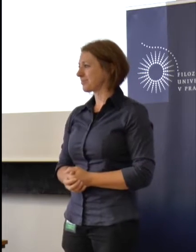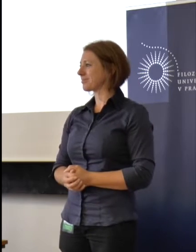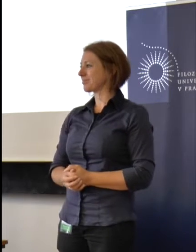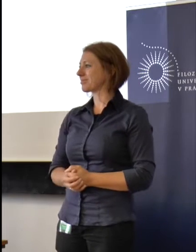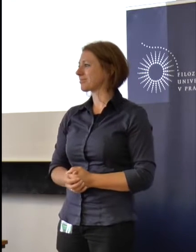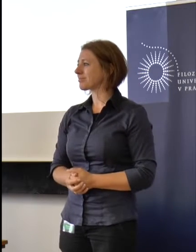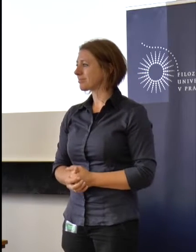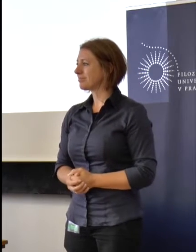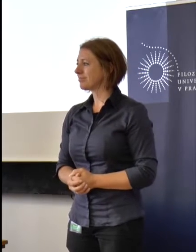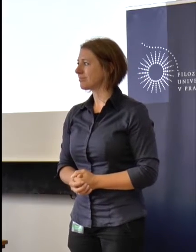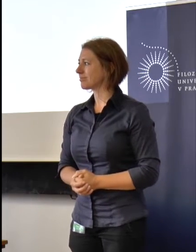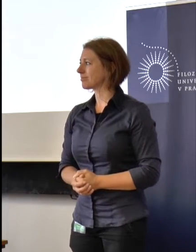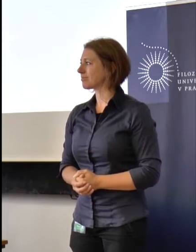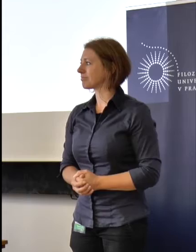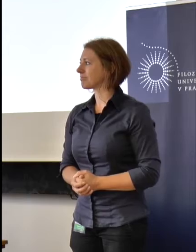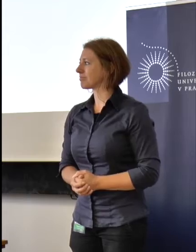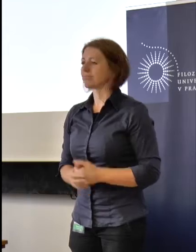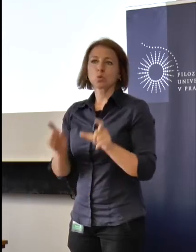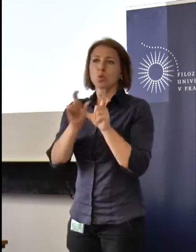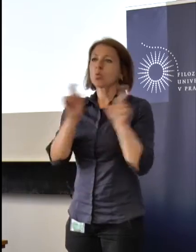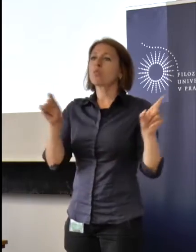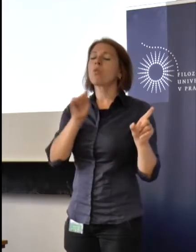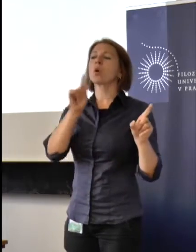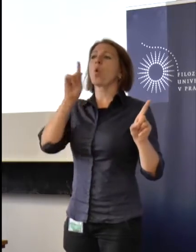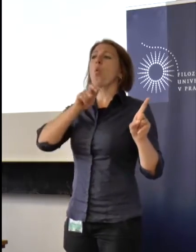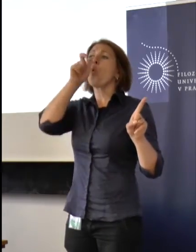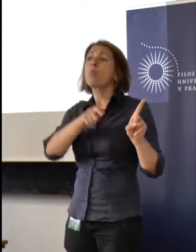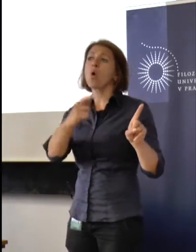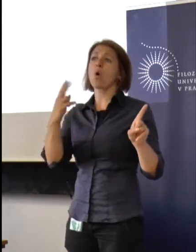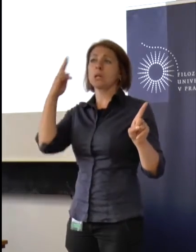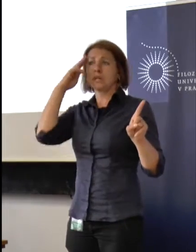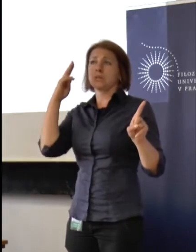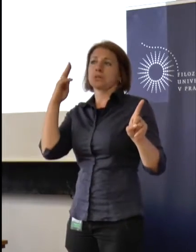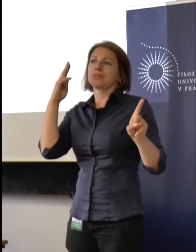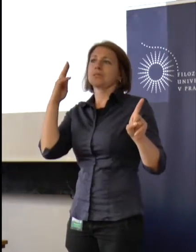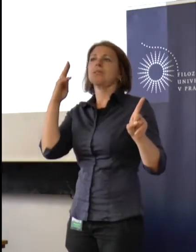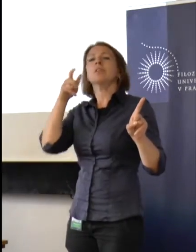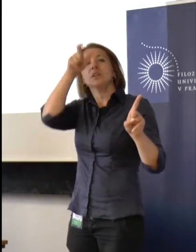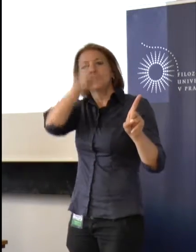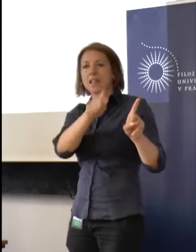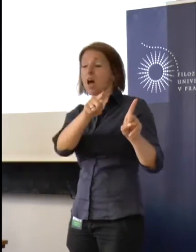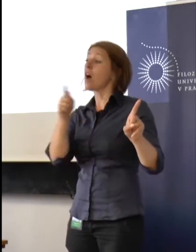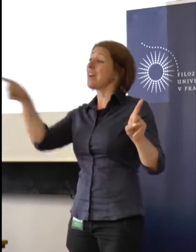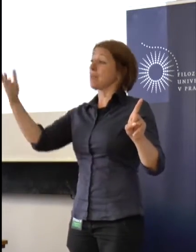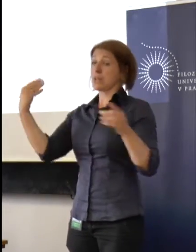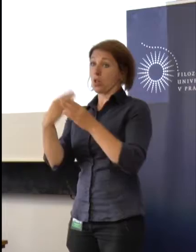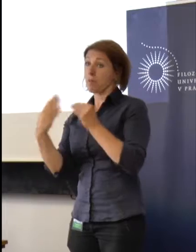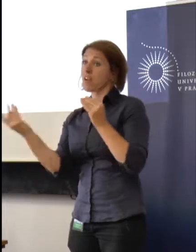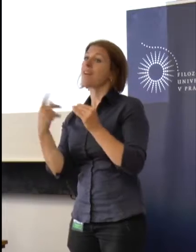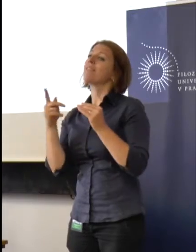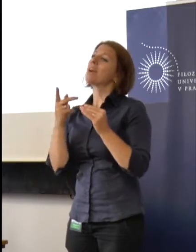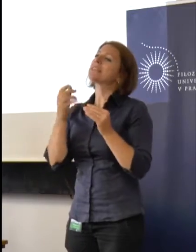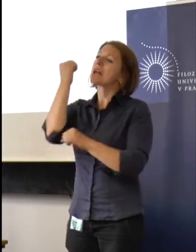co-linguist Henri Méchonique said us that we should penser Humboldt aujourd'hui, think that we should think Humboldt today. And this is what